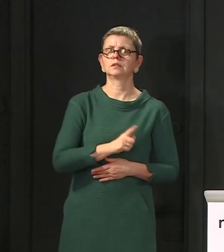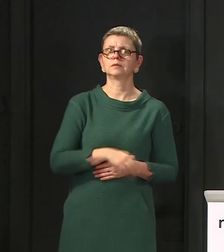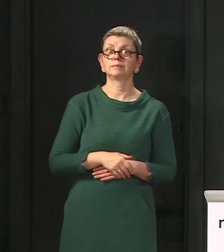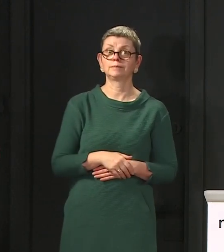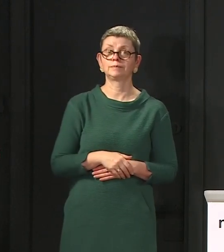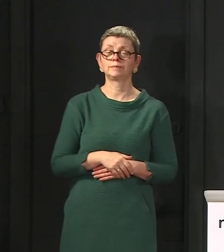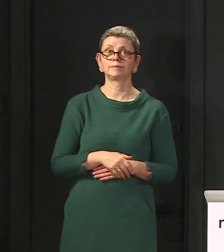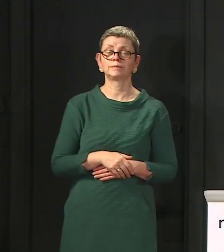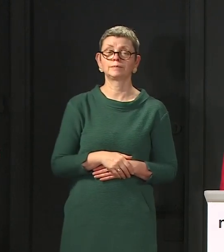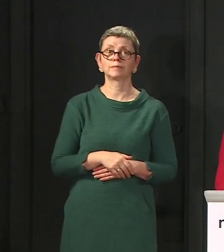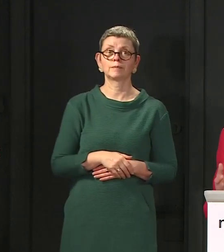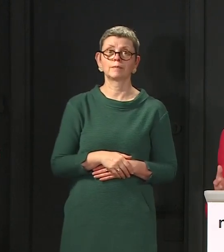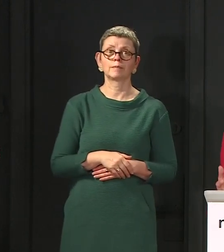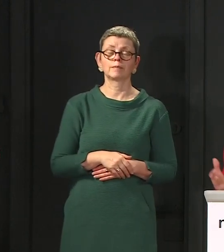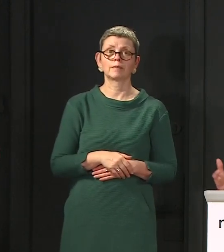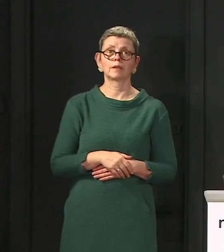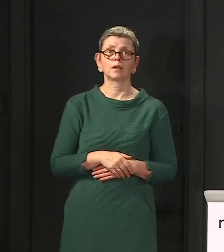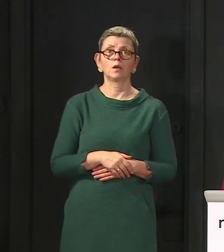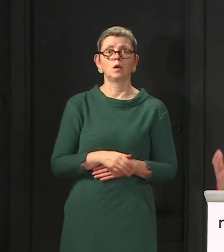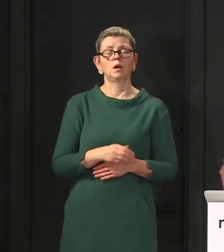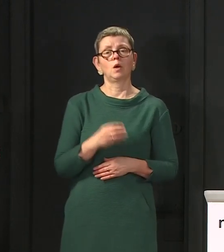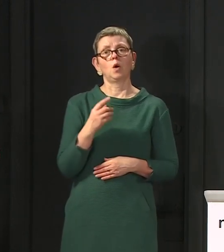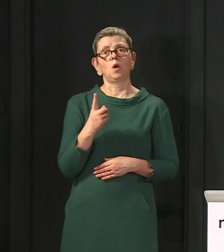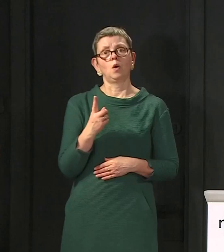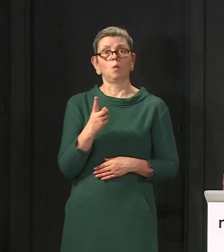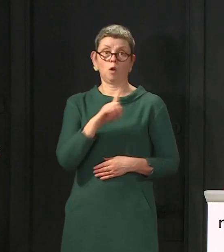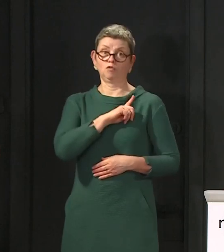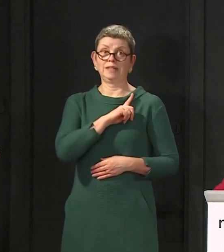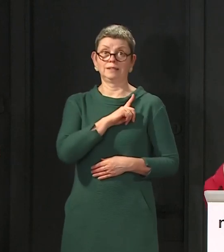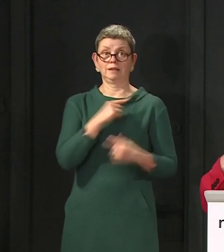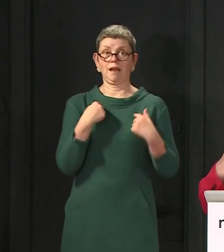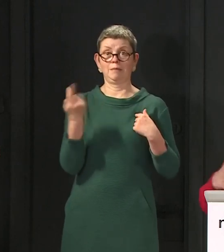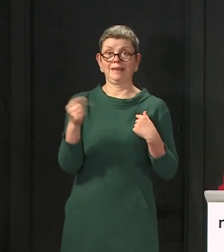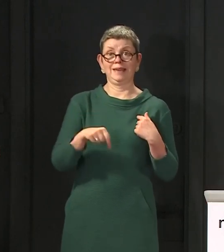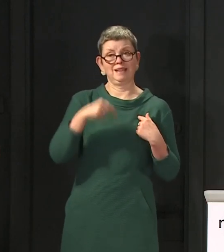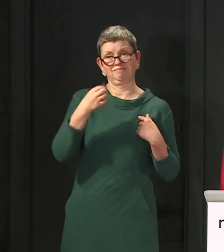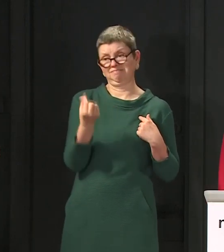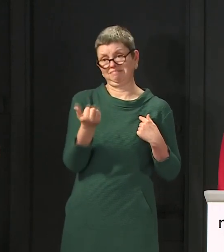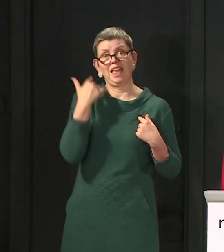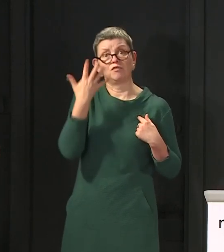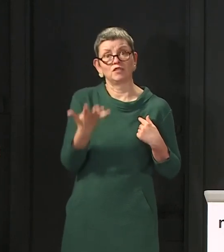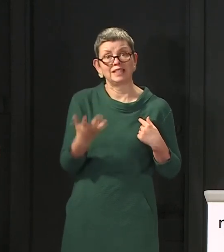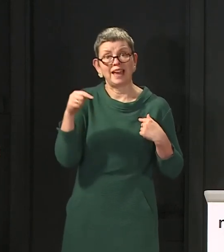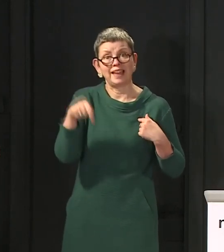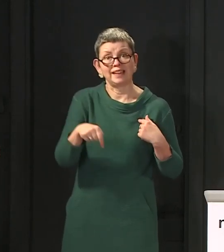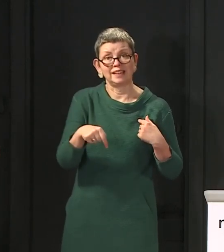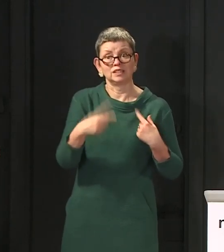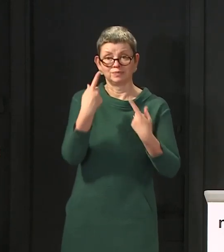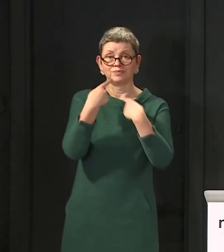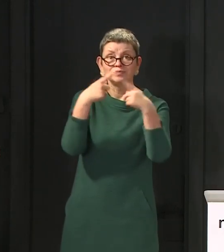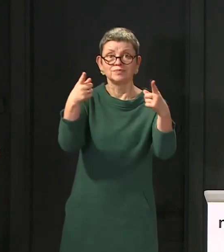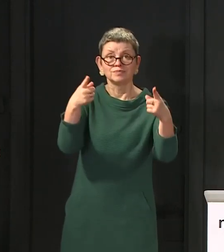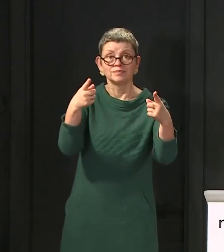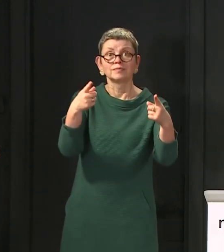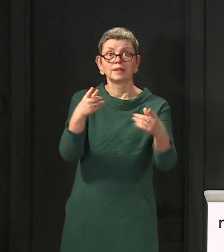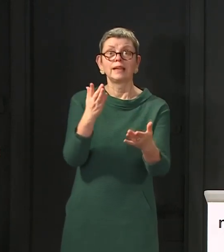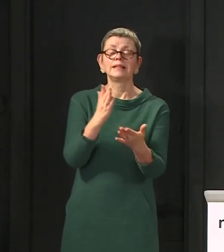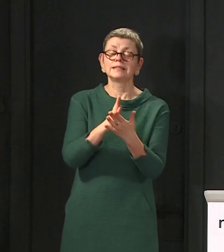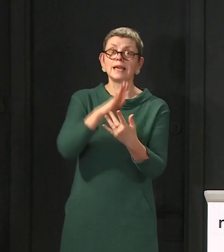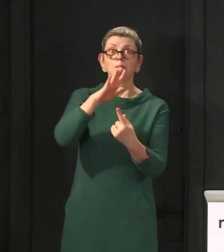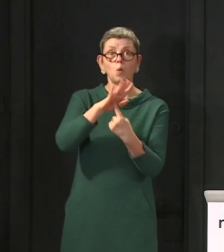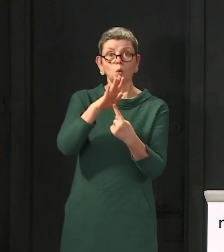of the reasons I stand here pretty much every day and deliver these messages is because I just think it's really important that you hear